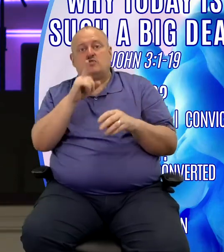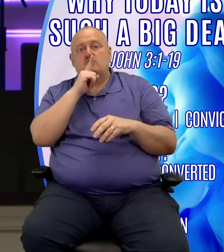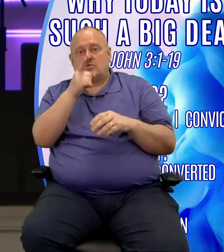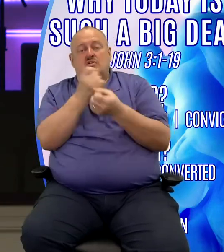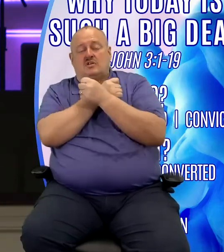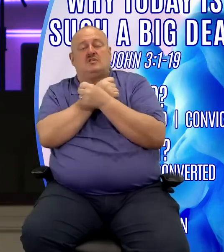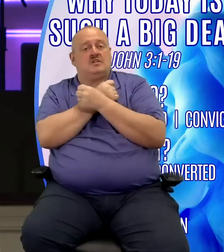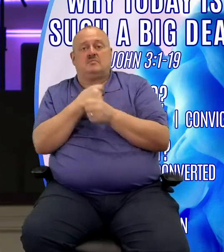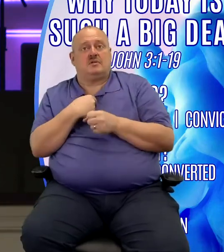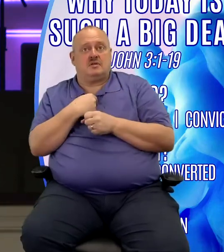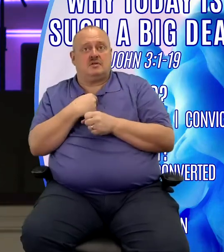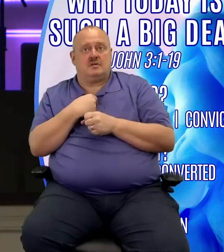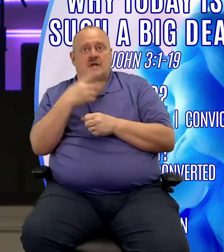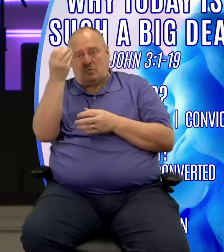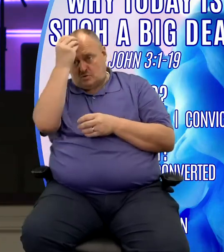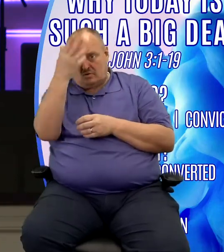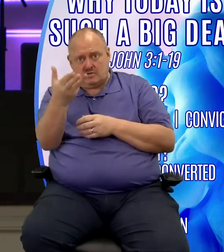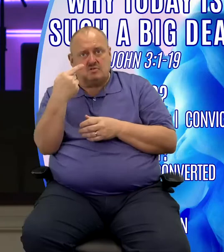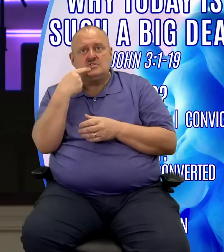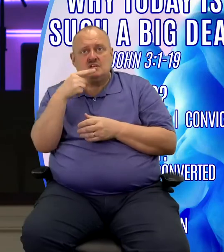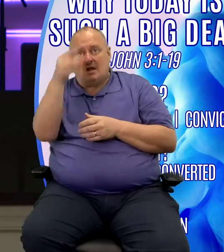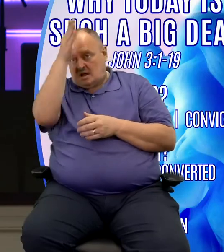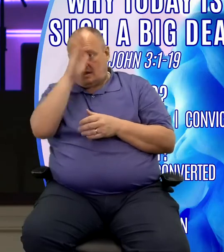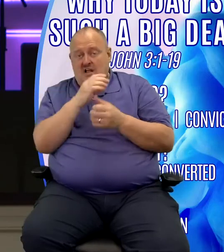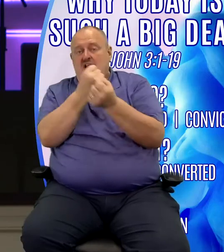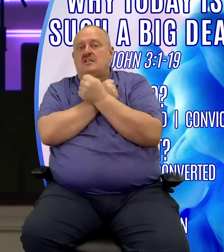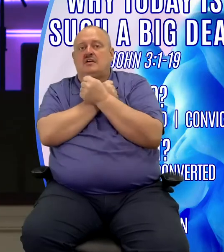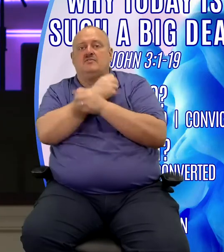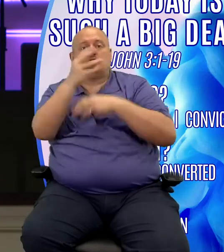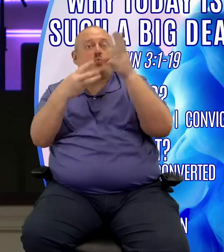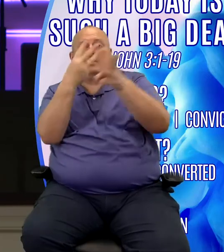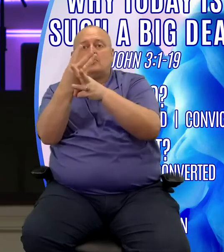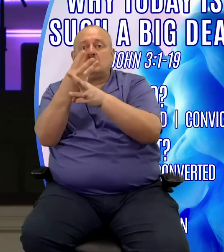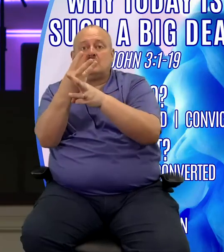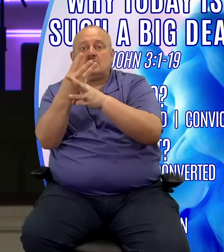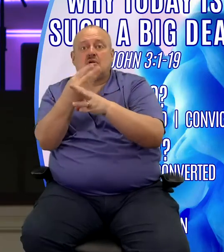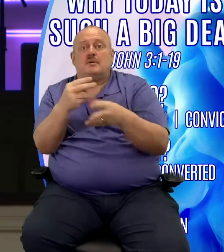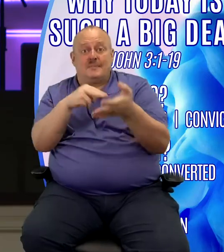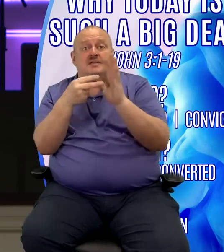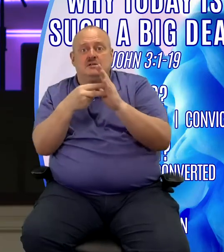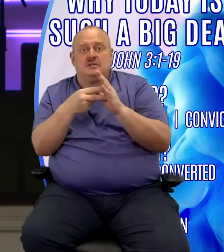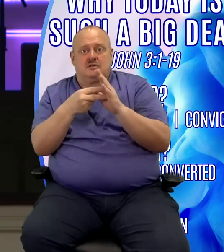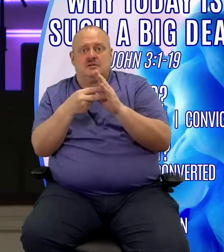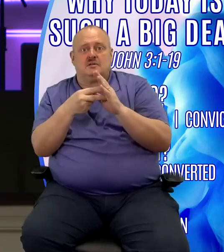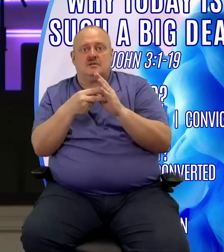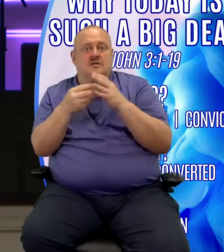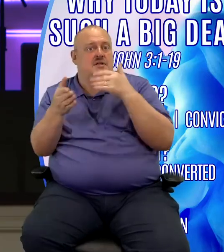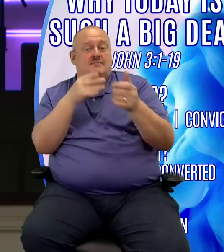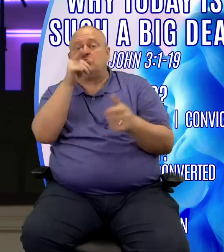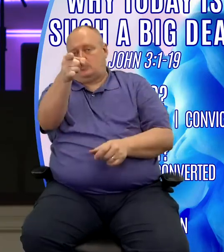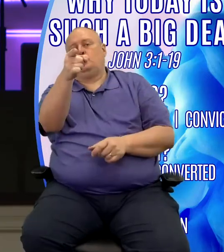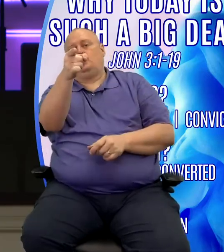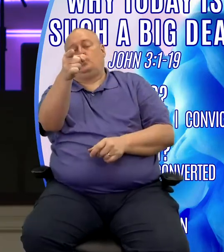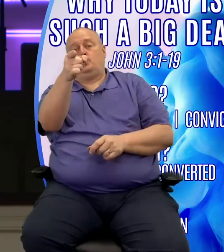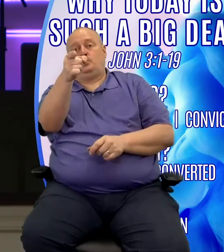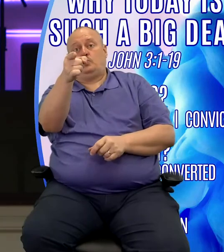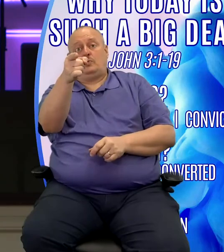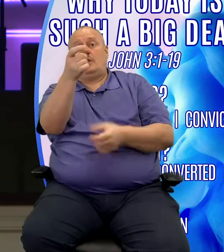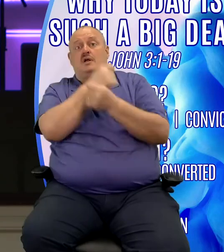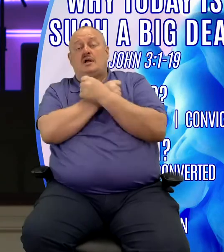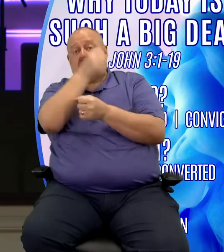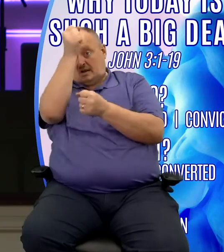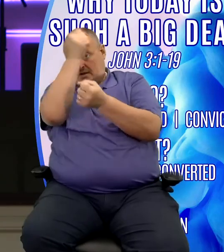love me. I want you to notice what it says, for God so loved the world. You know what that means? Even you. For God so